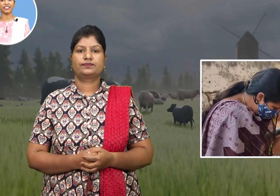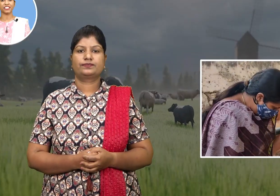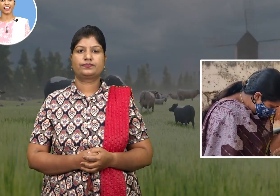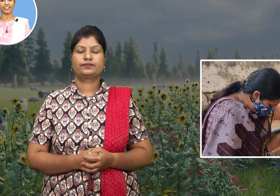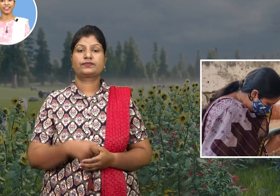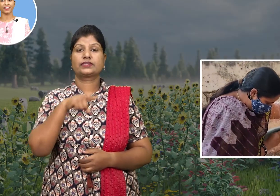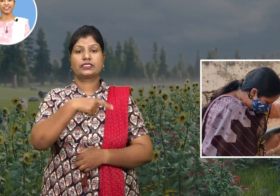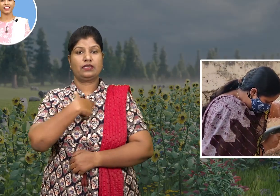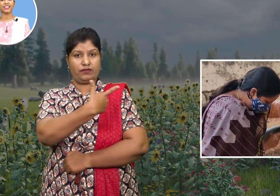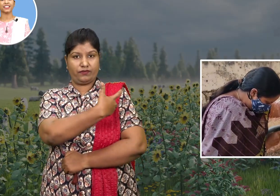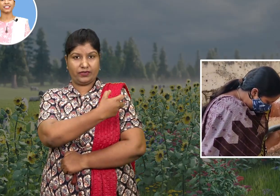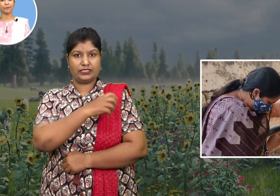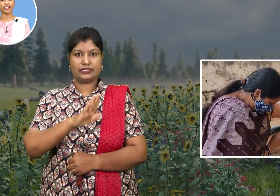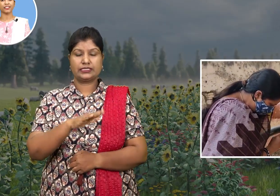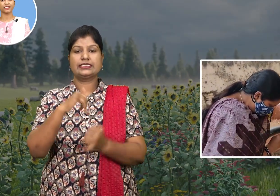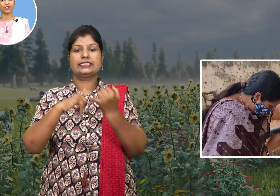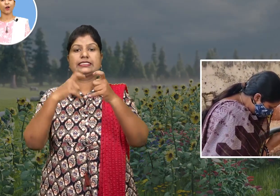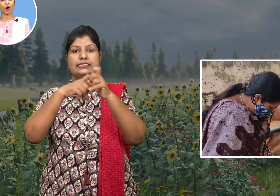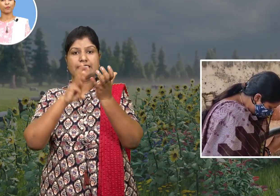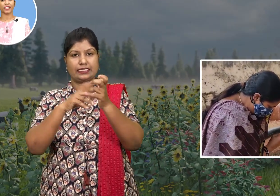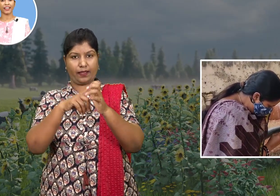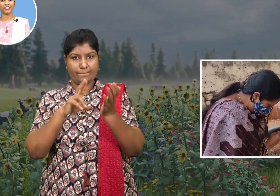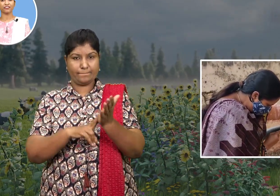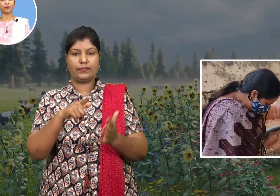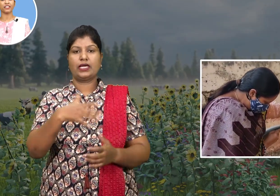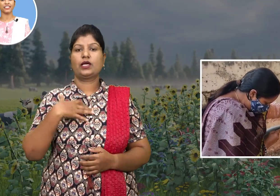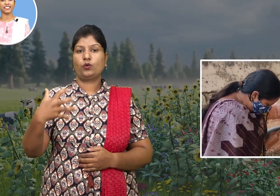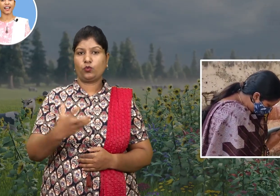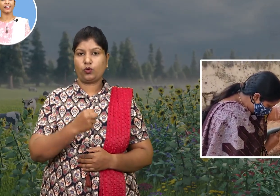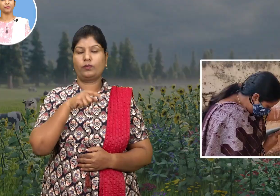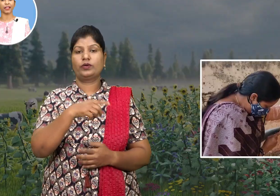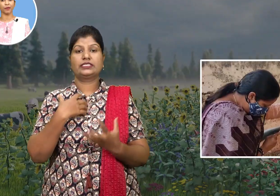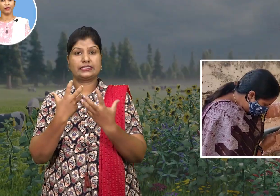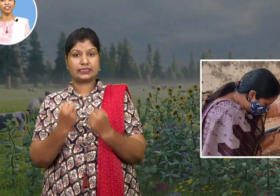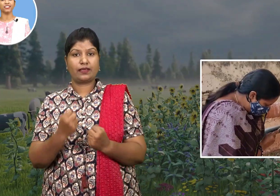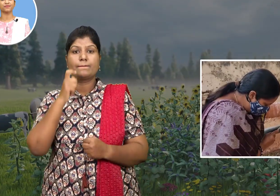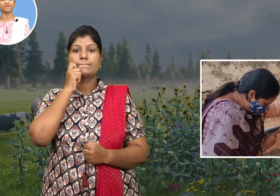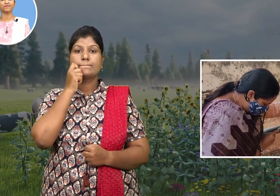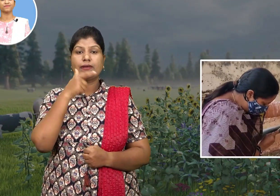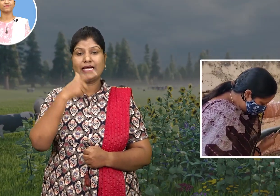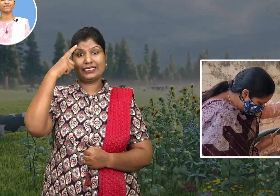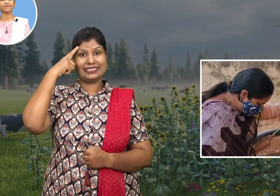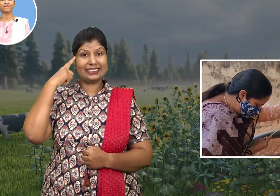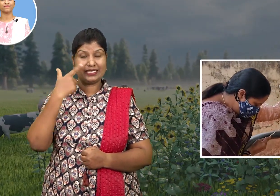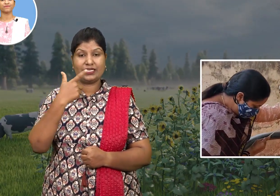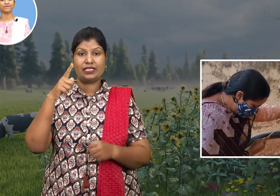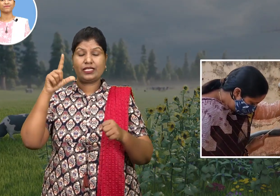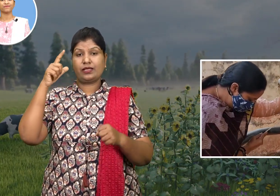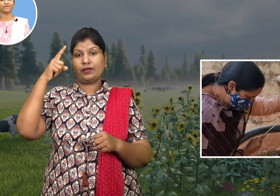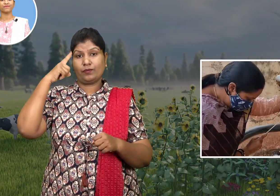of injecting the semen obtained from a desired male bull